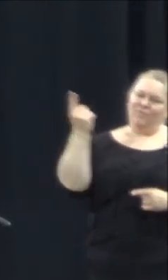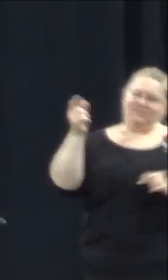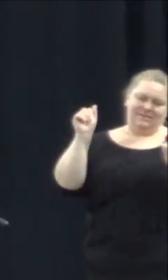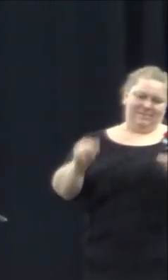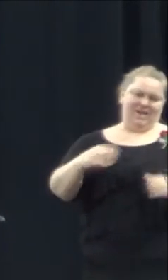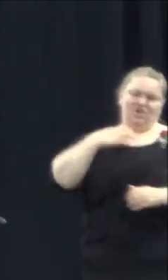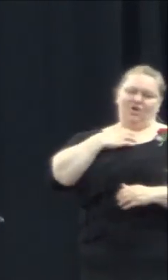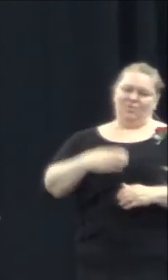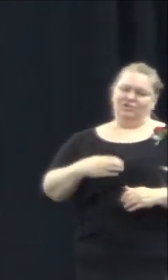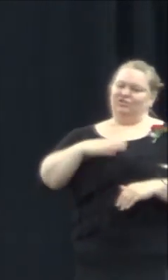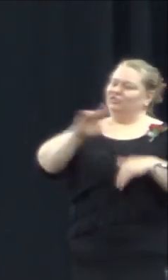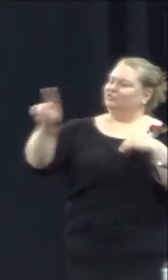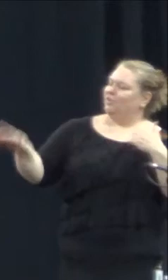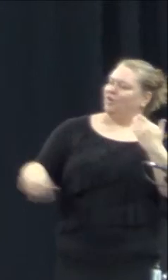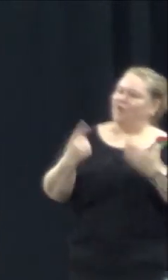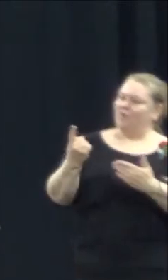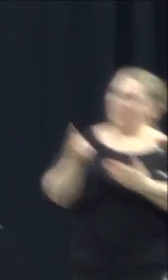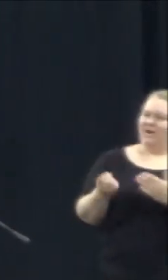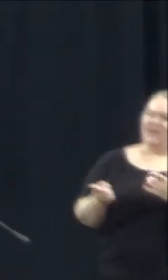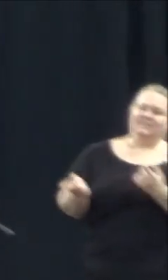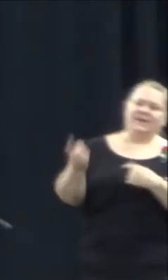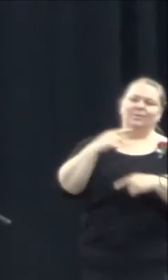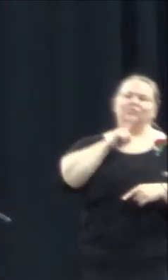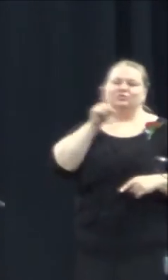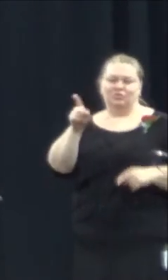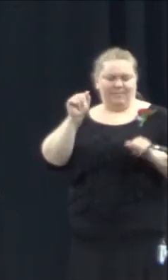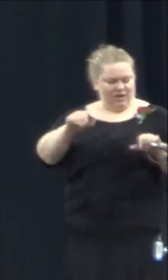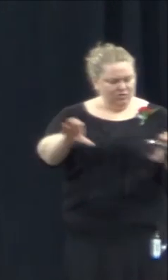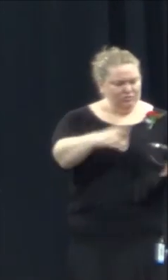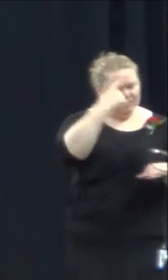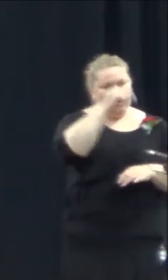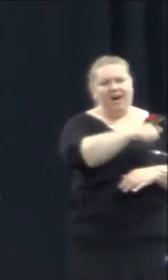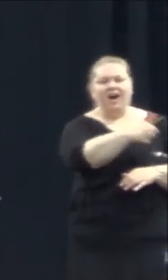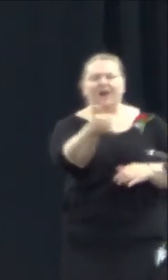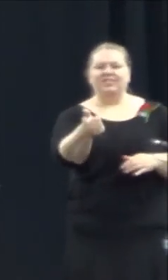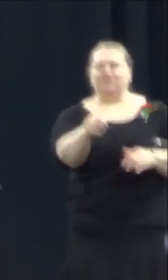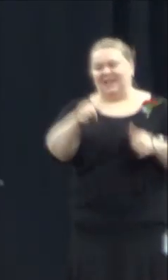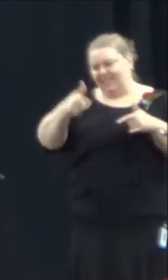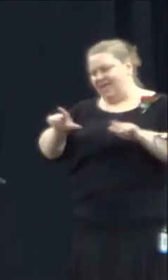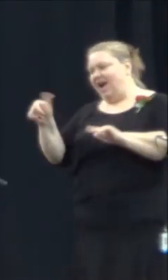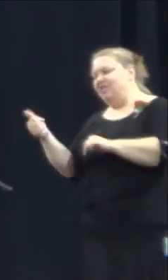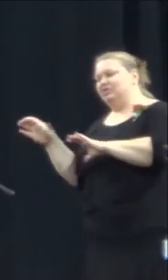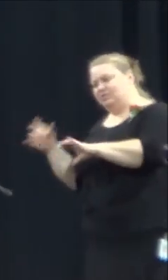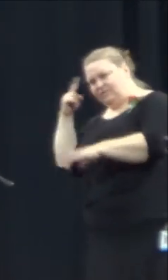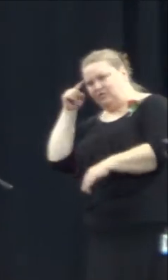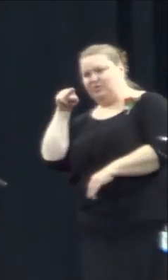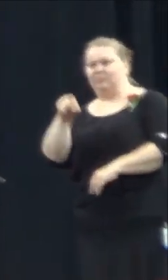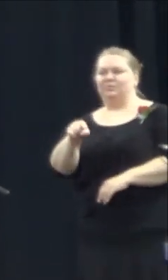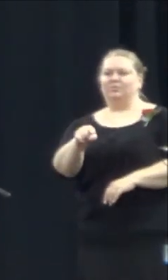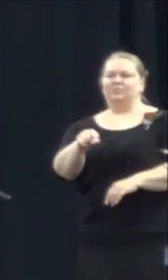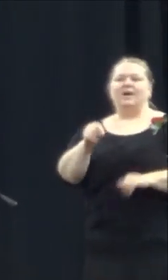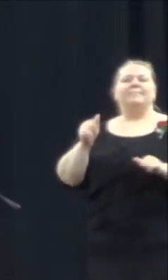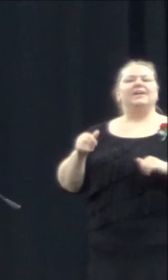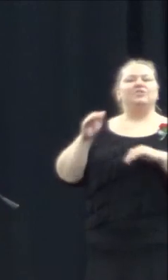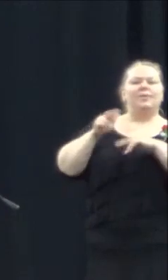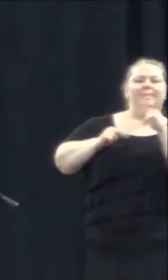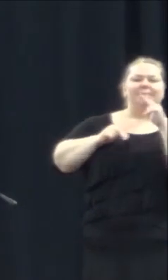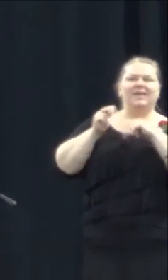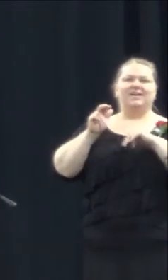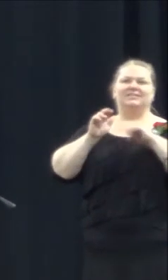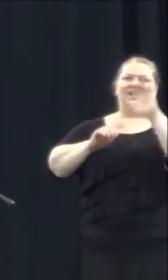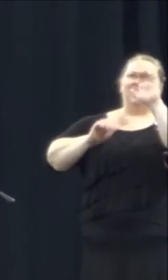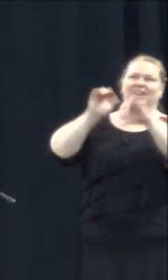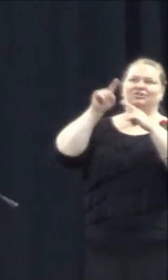wishes all come true. May you always do for others and let others do for you. May you build a ladder to